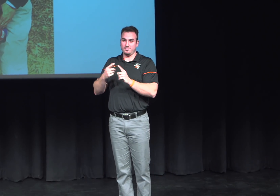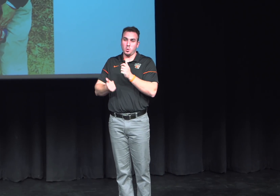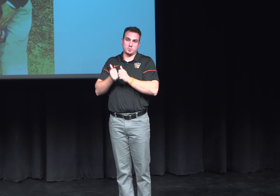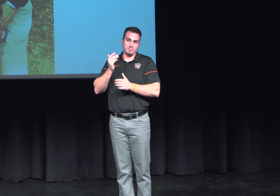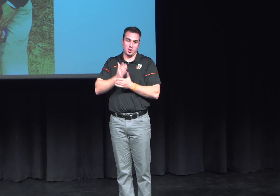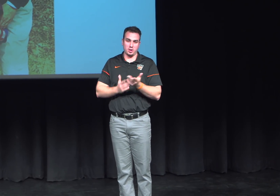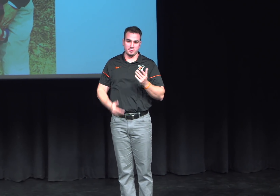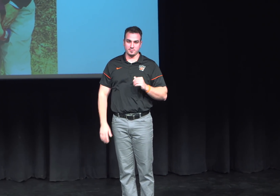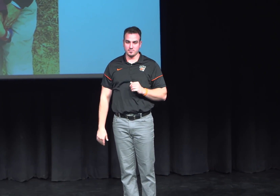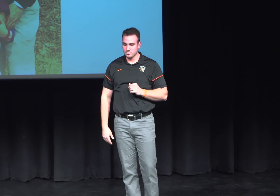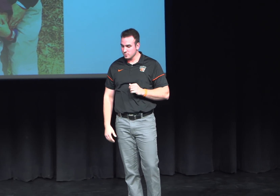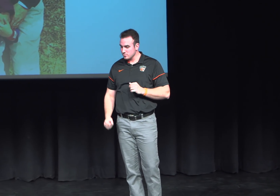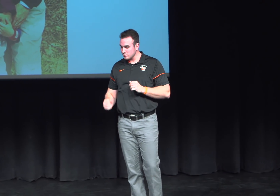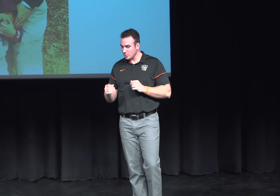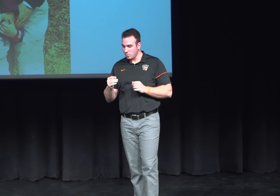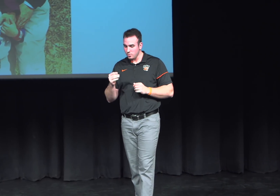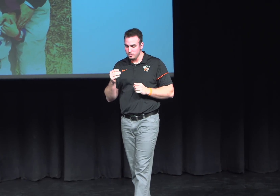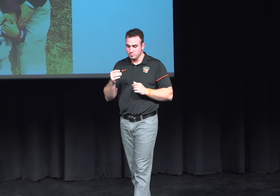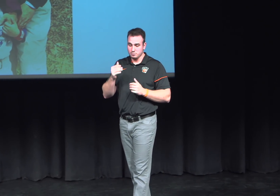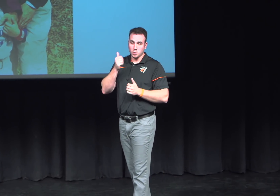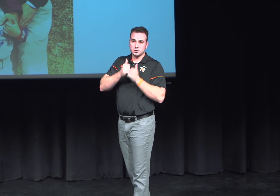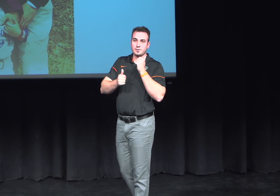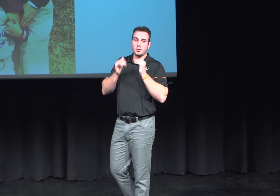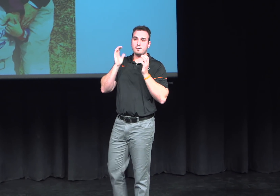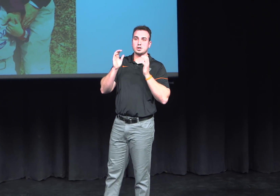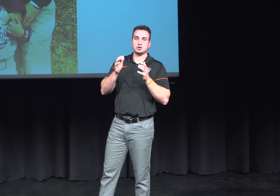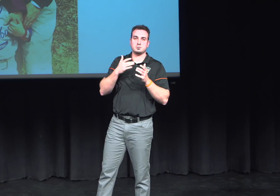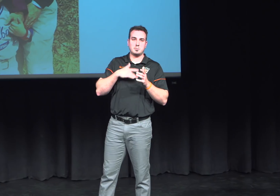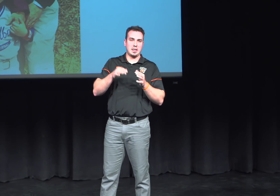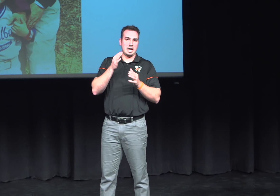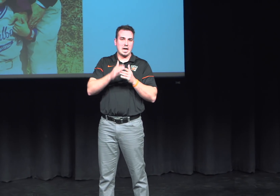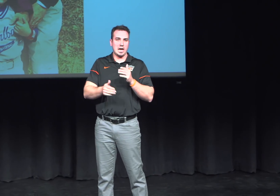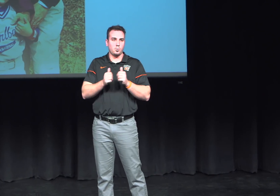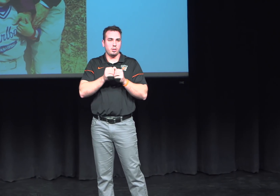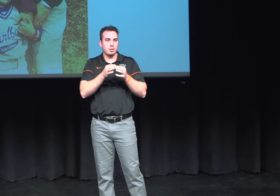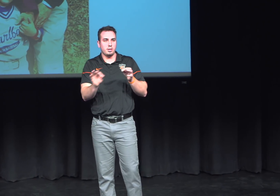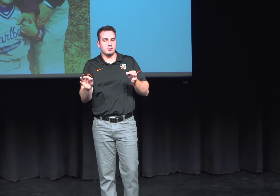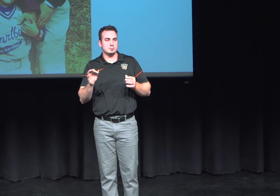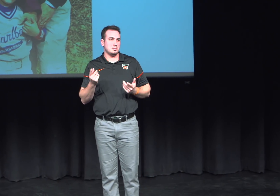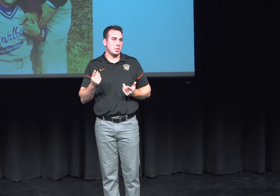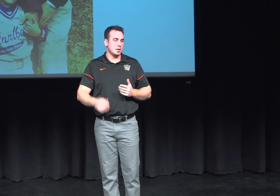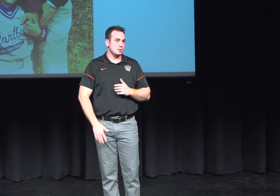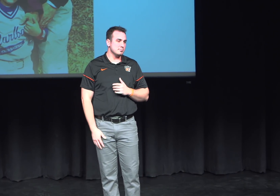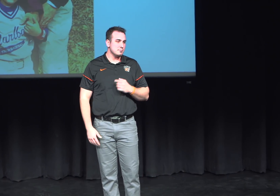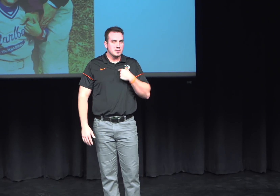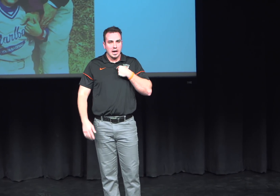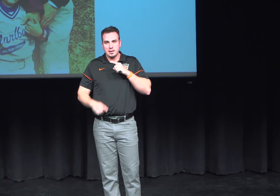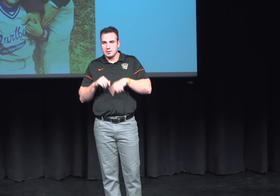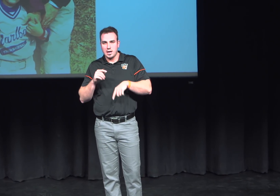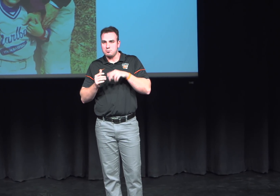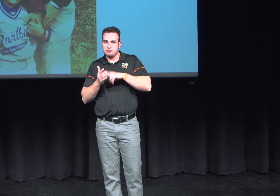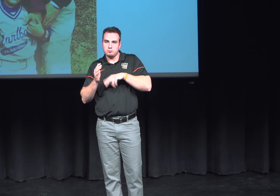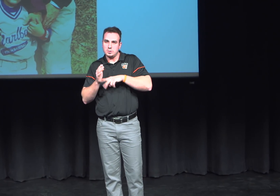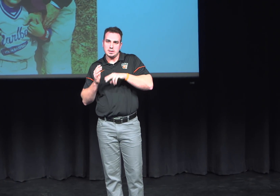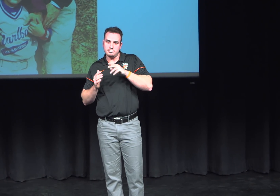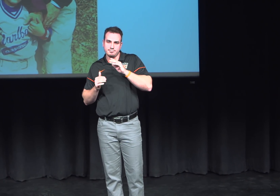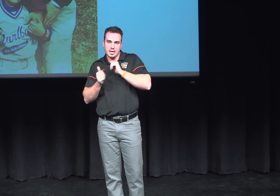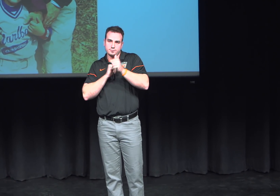any positive phone calls for the most part. Most of the conversations ended with the following sentences. I wasn't going to be able to read